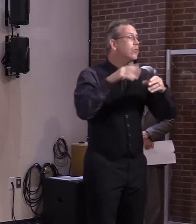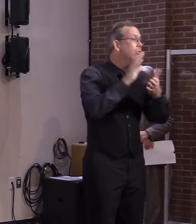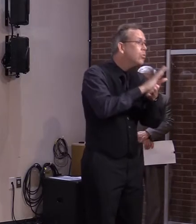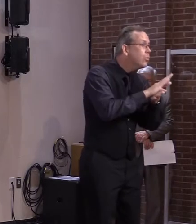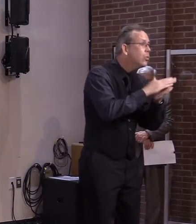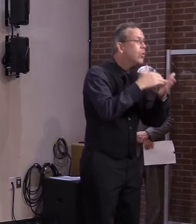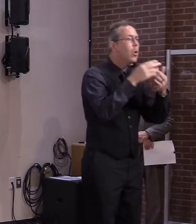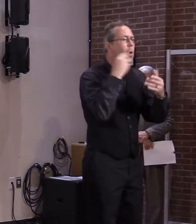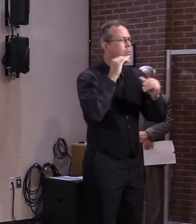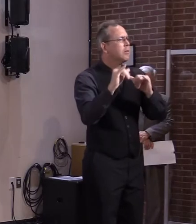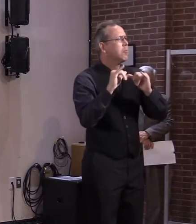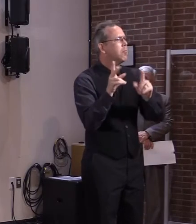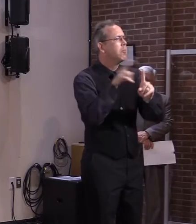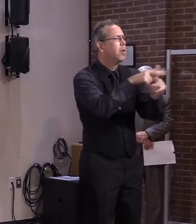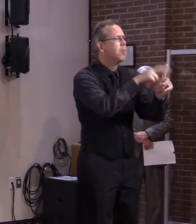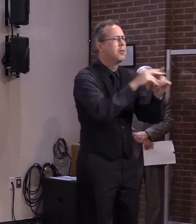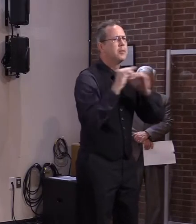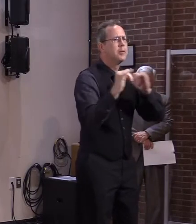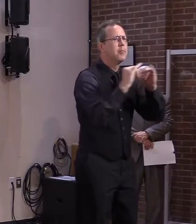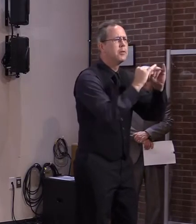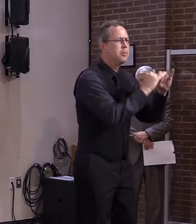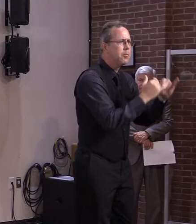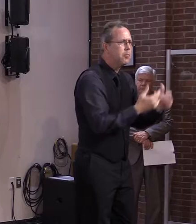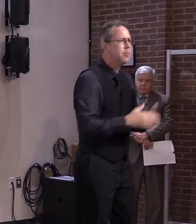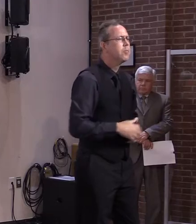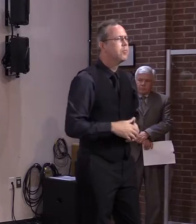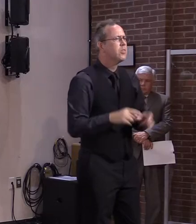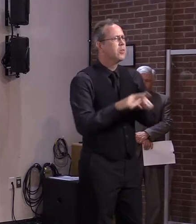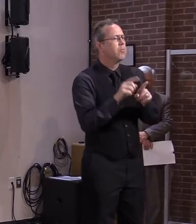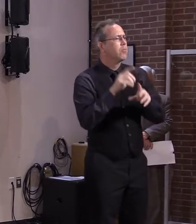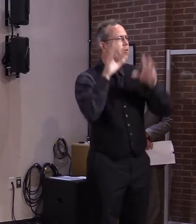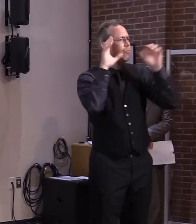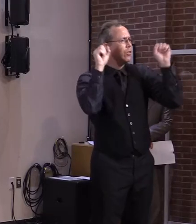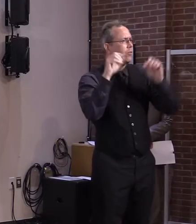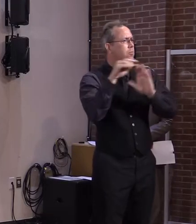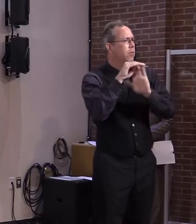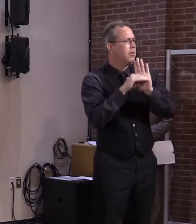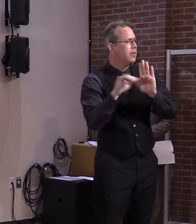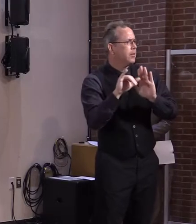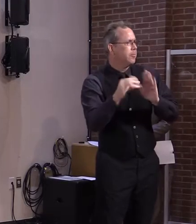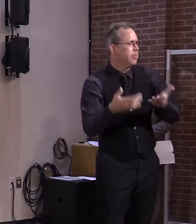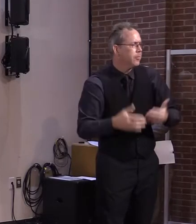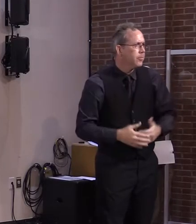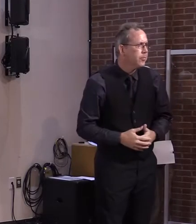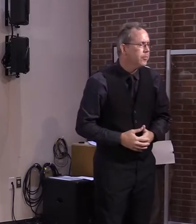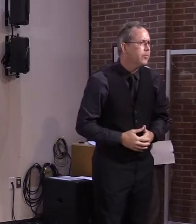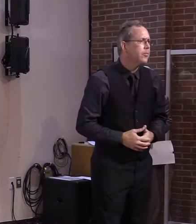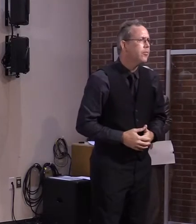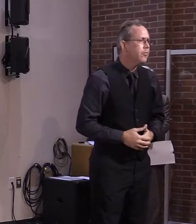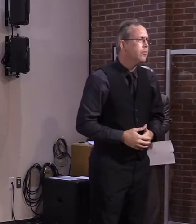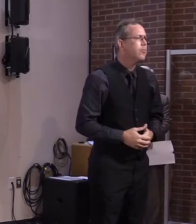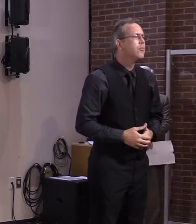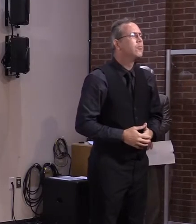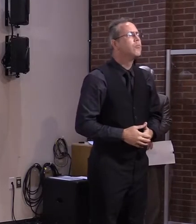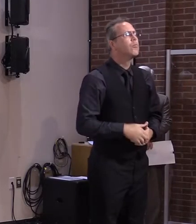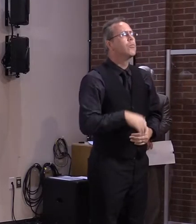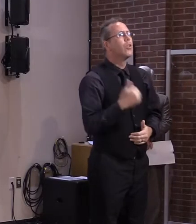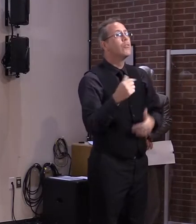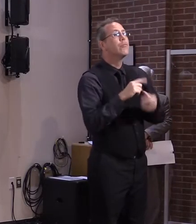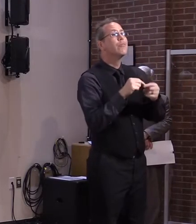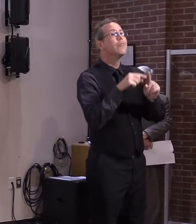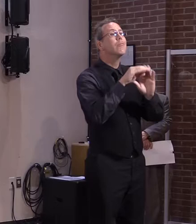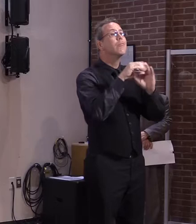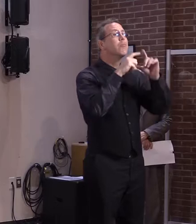requirements. On masking, we also have some measures in place. First, every school